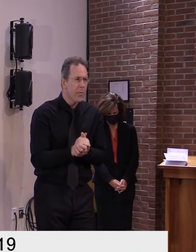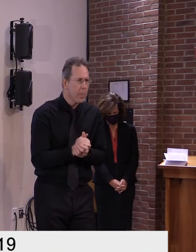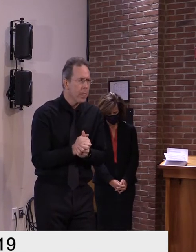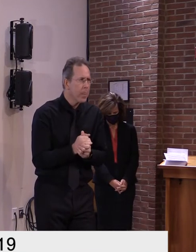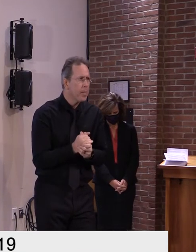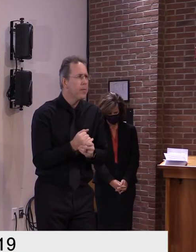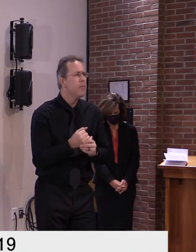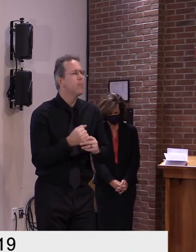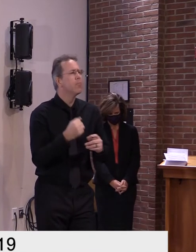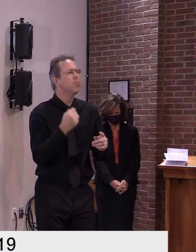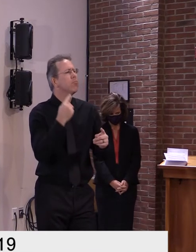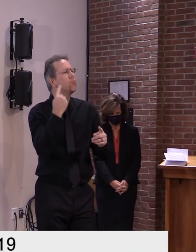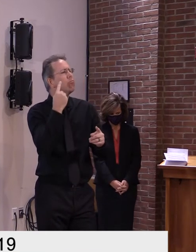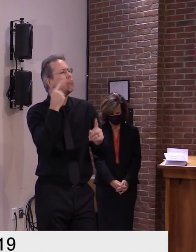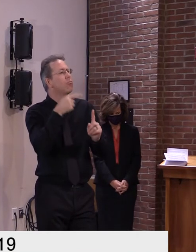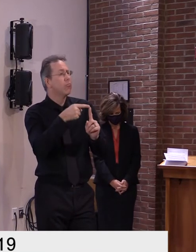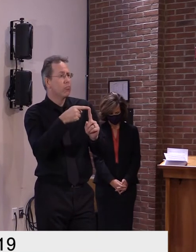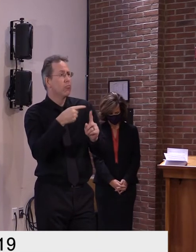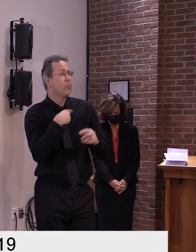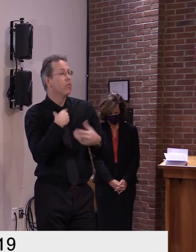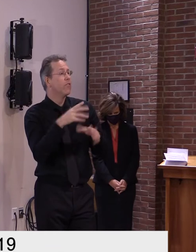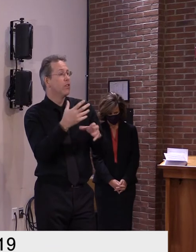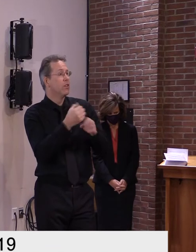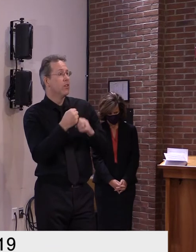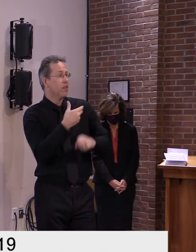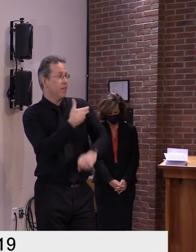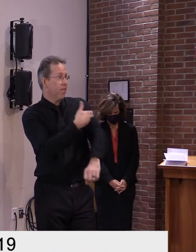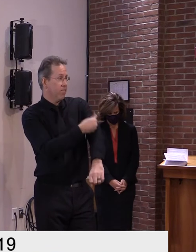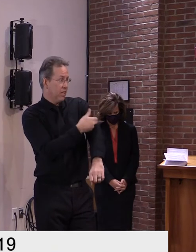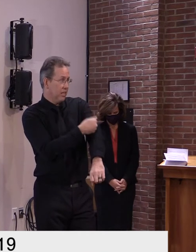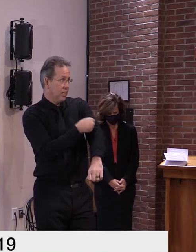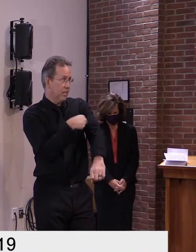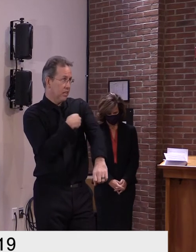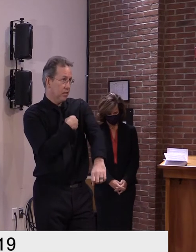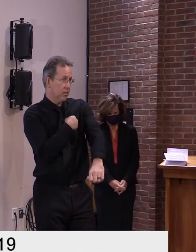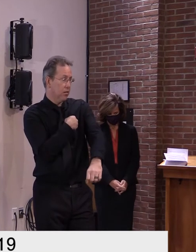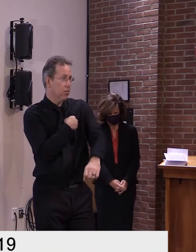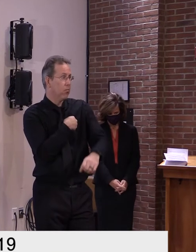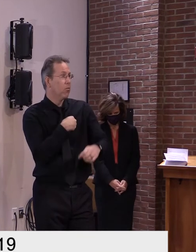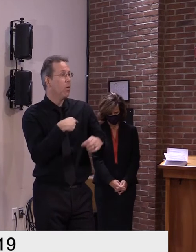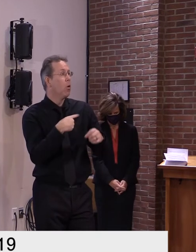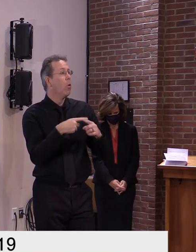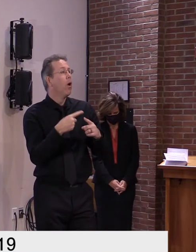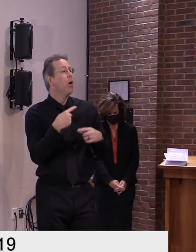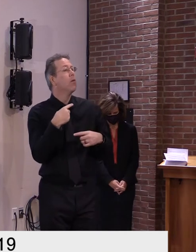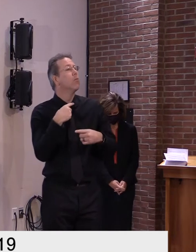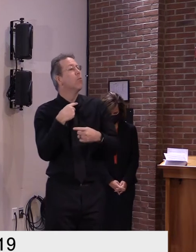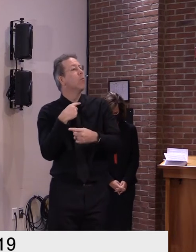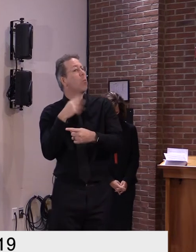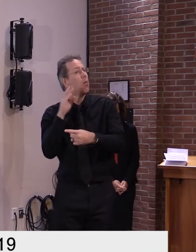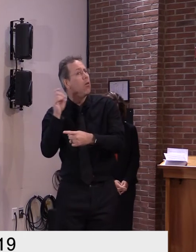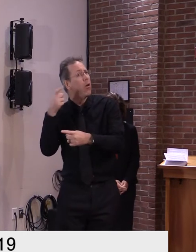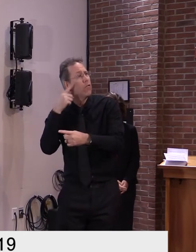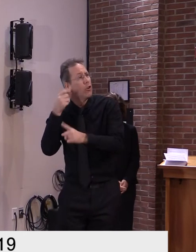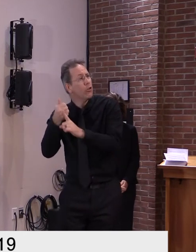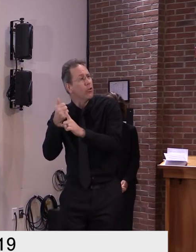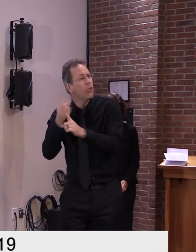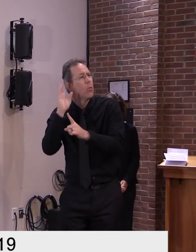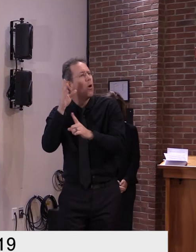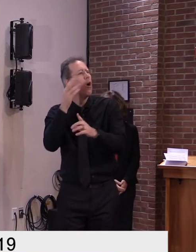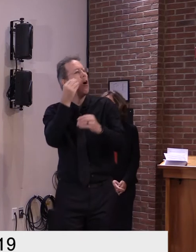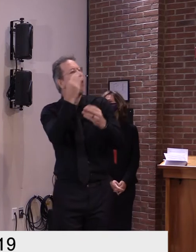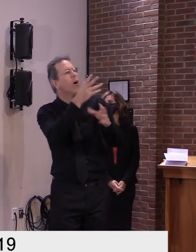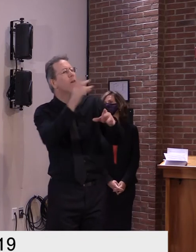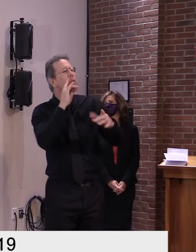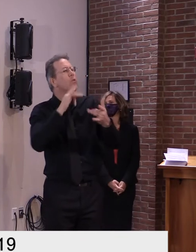to have any better idea when the state might lift its travel and quarantine restrictions for people from out of state. Yeah, it really is about